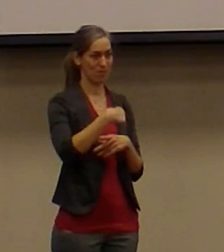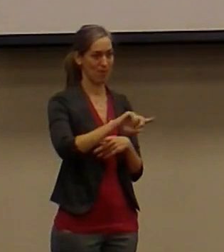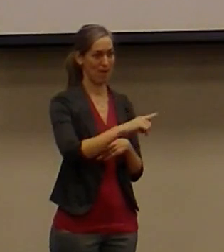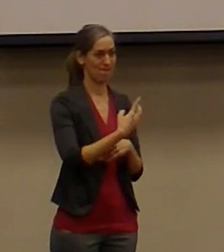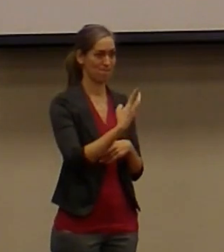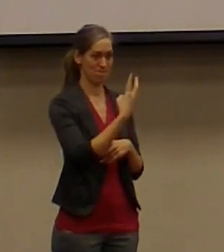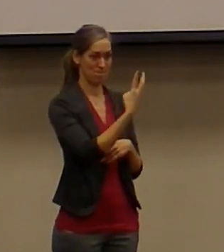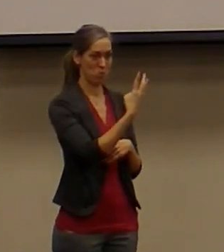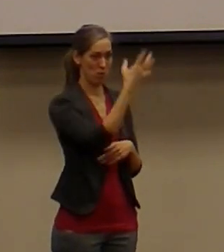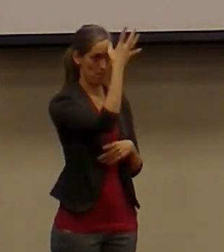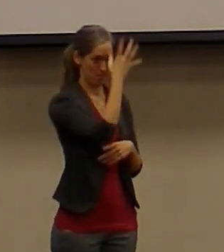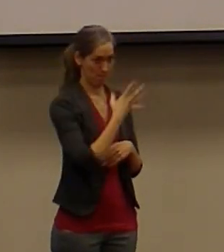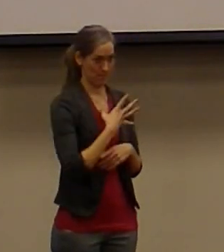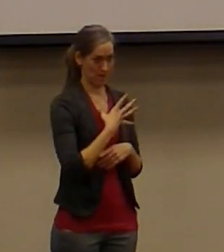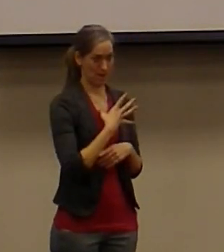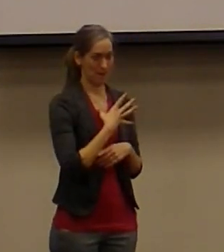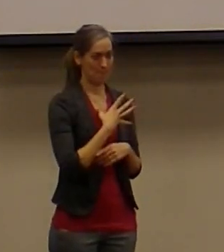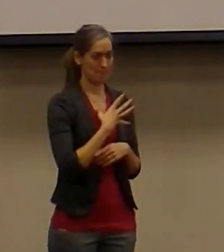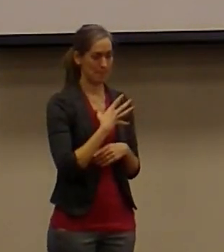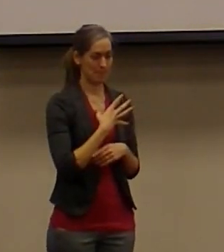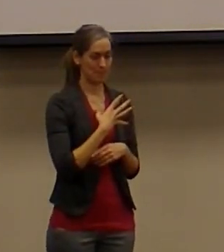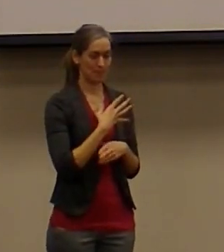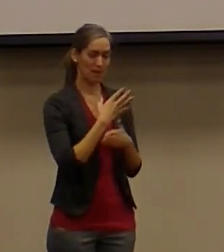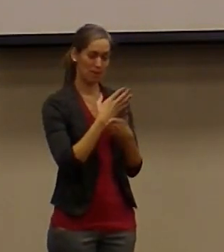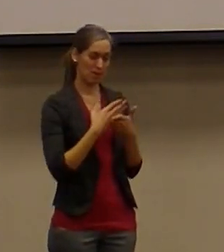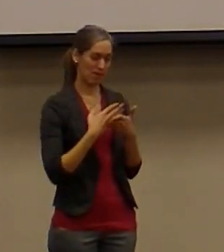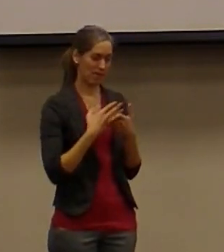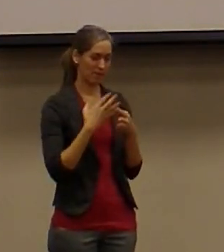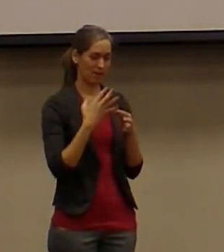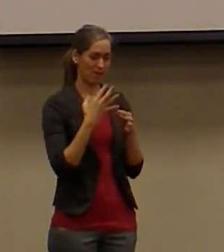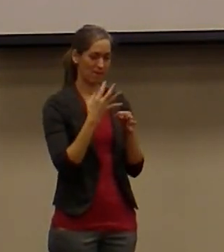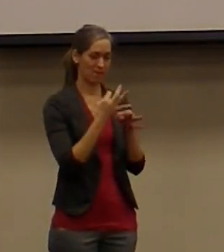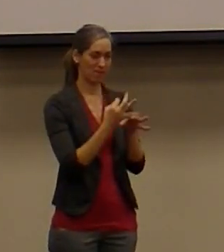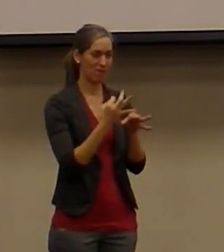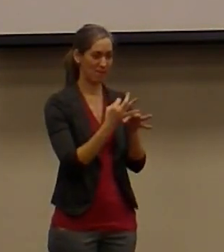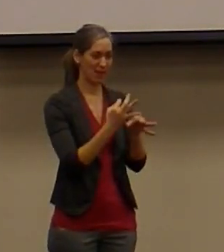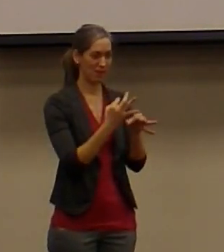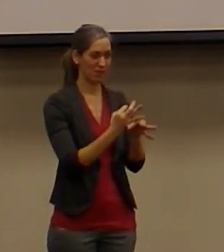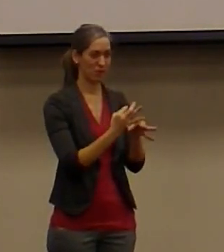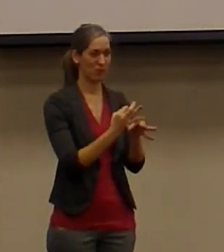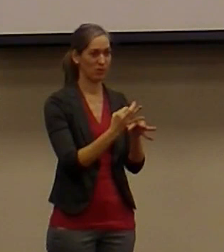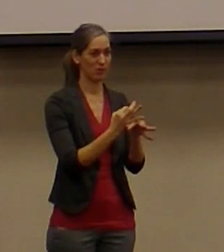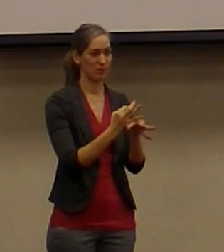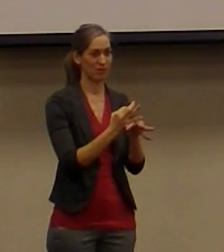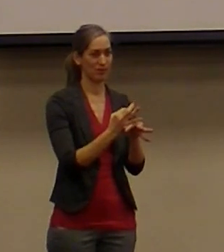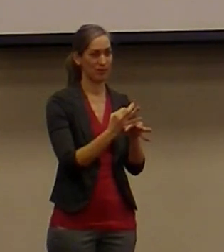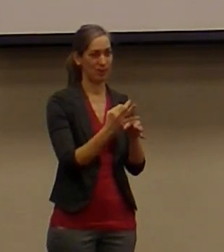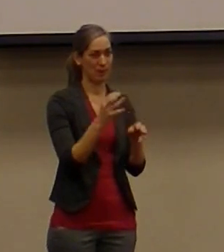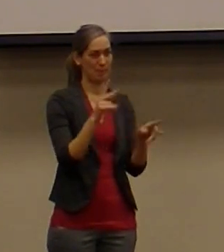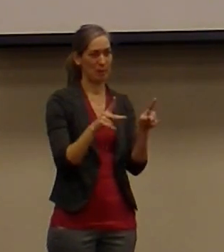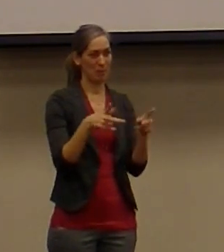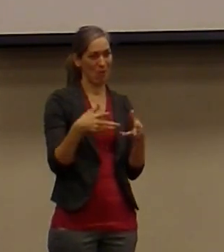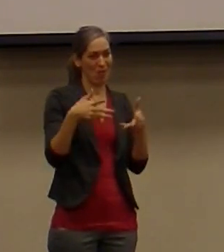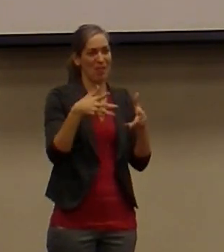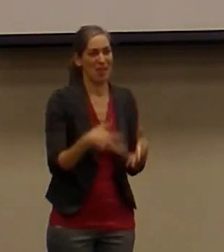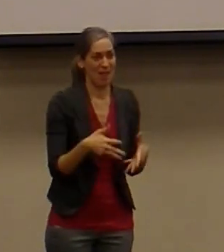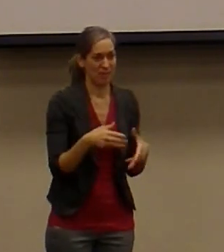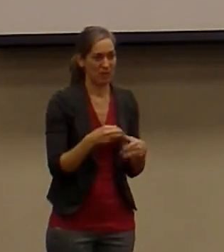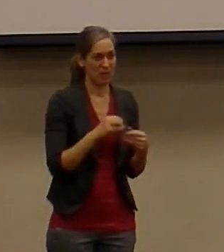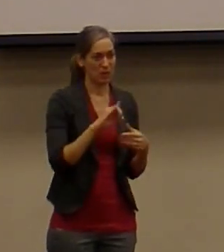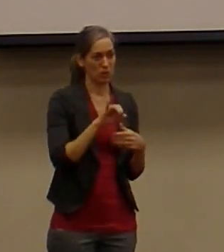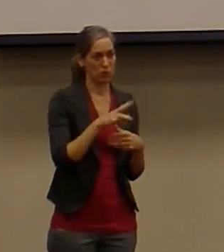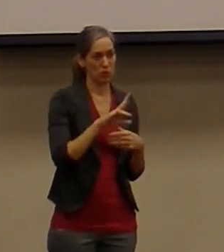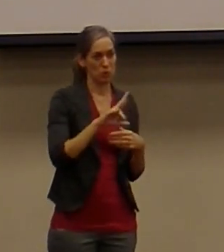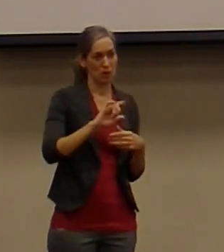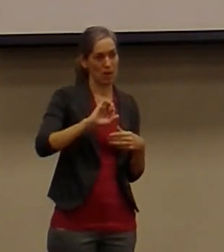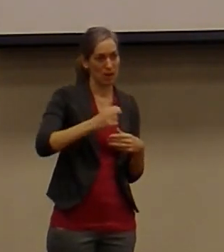four men at least, are part of that faithful remnant that God still had there in Judah, while the whole nation is eventually going to be